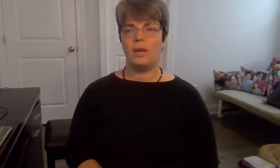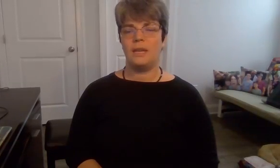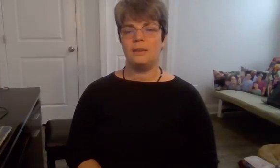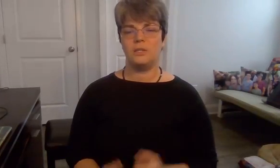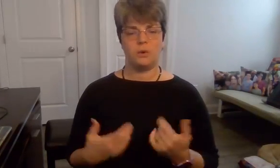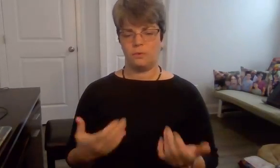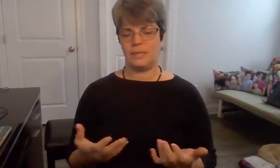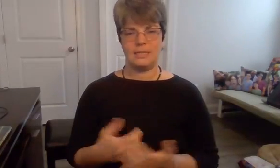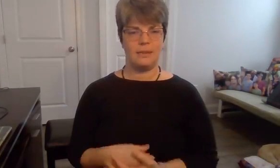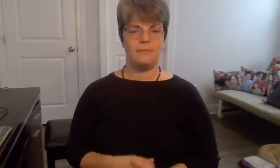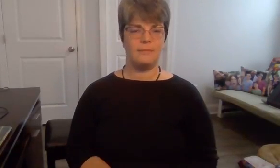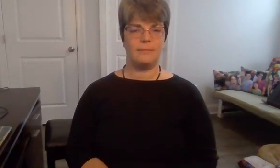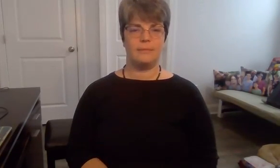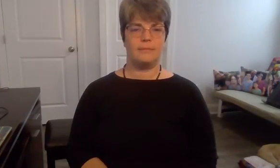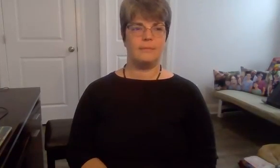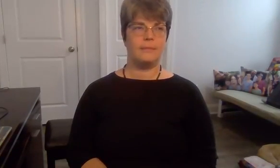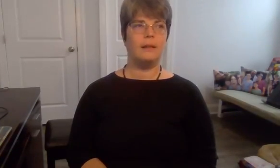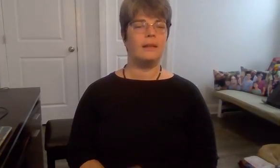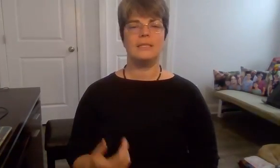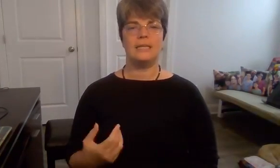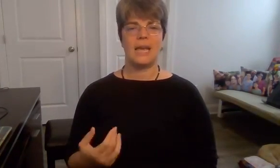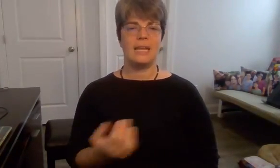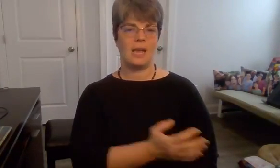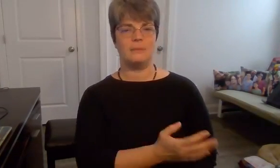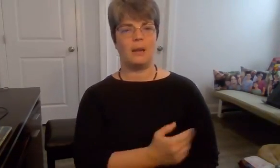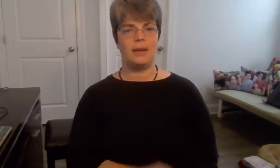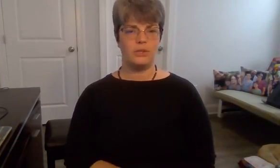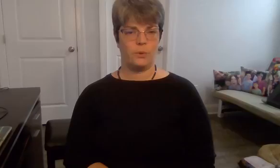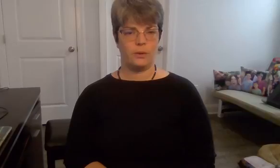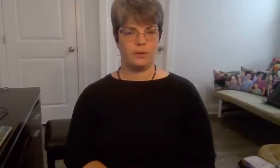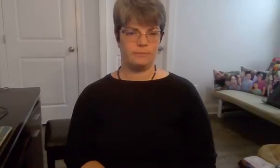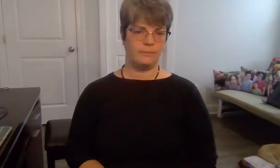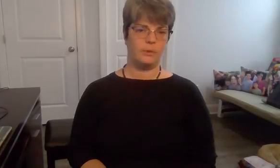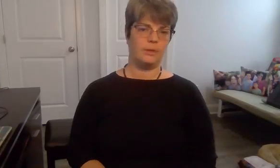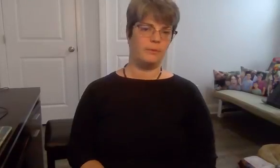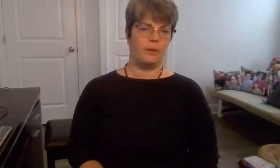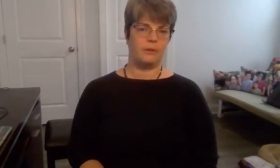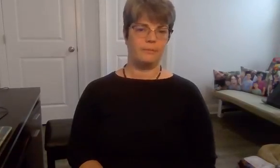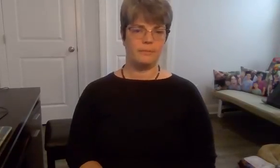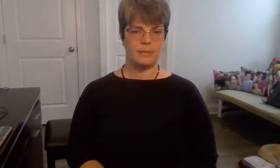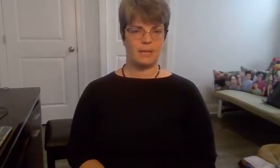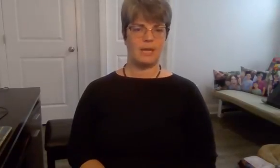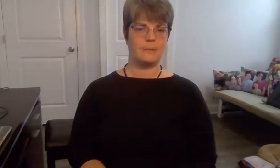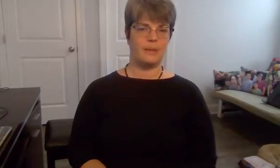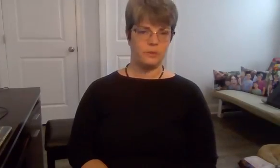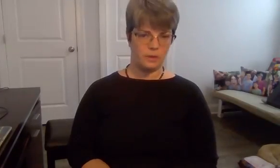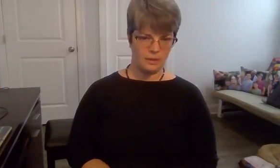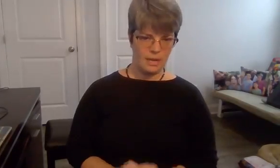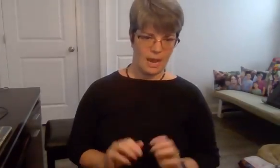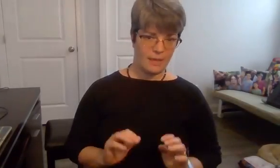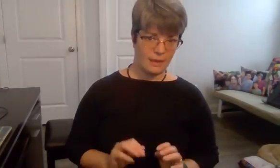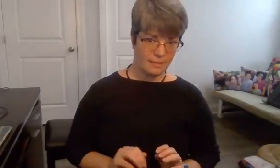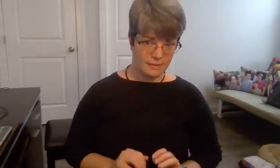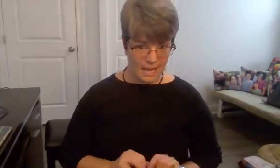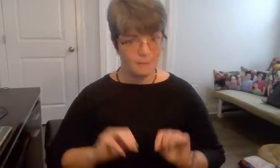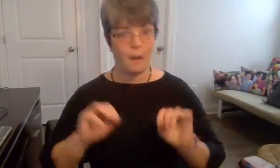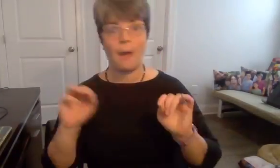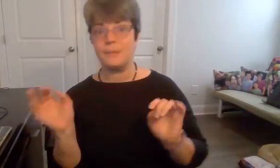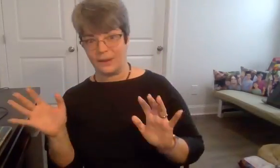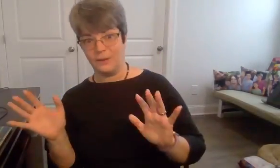and so let's say daddy hides behind a door, or whoever, somebody hides behind the door, and then daddy pops out,